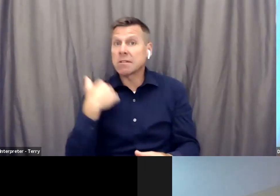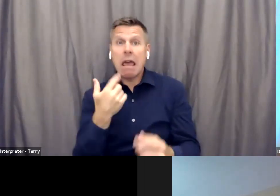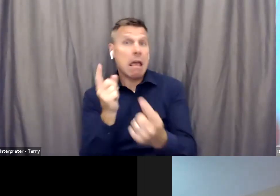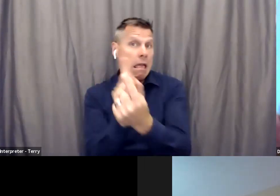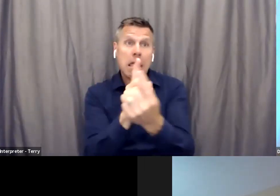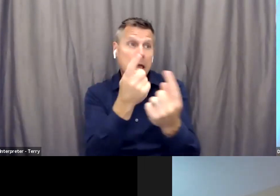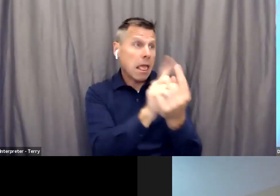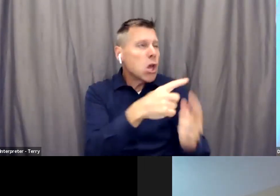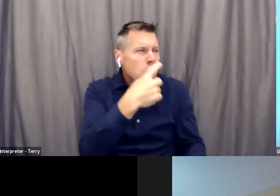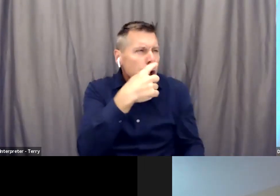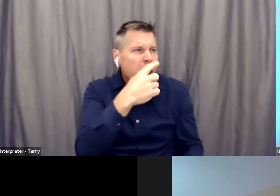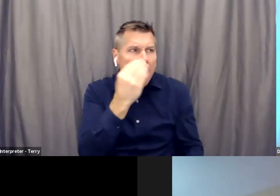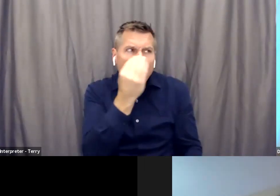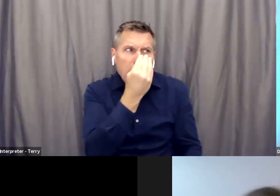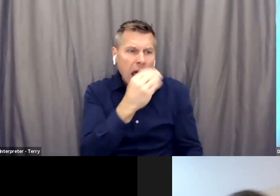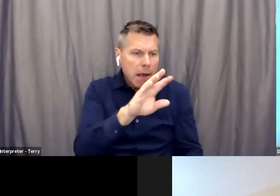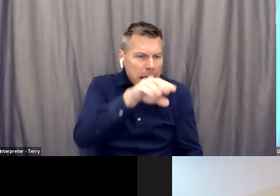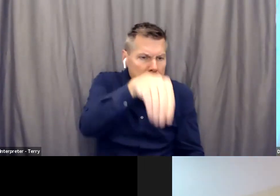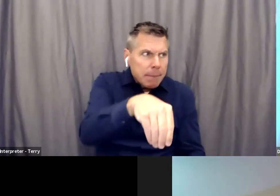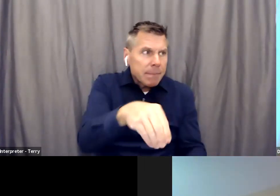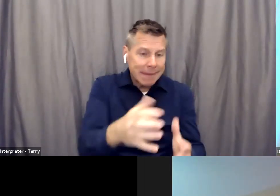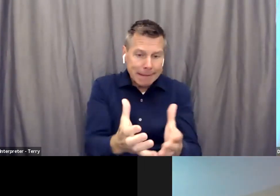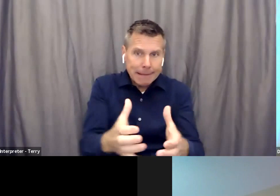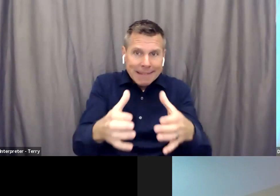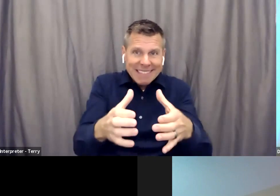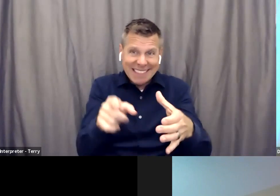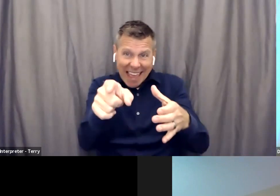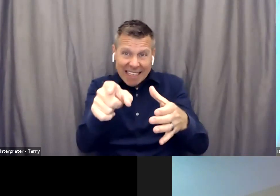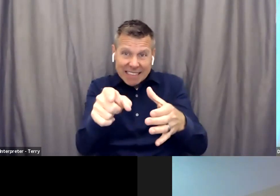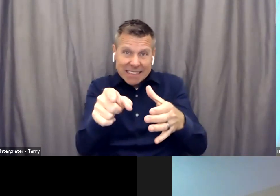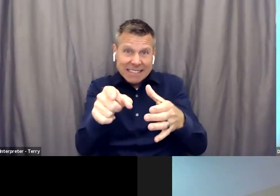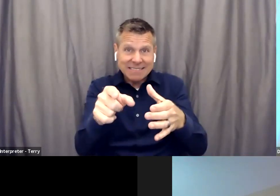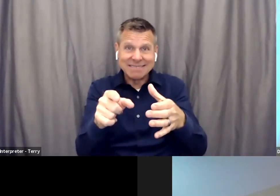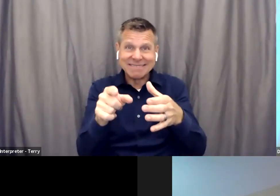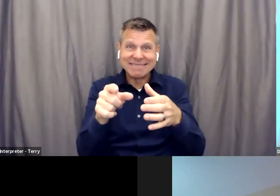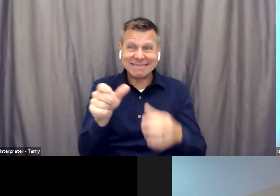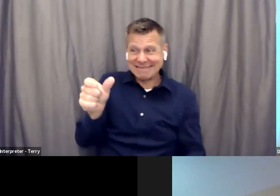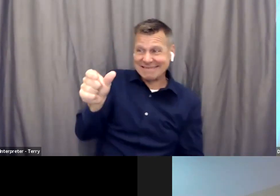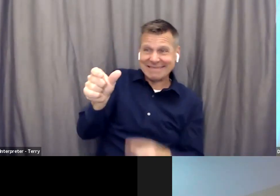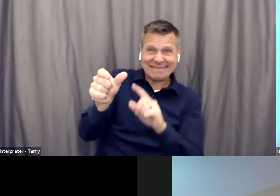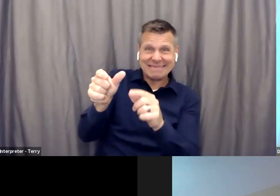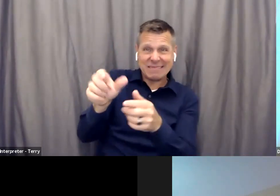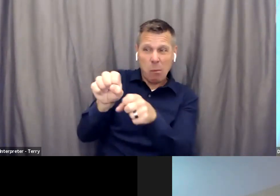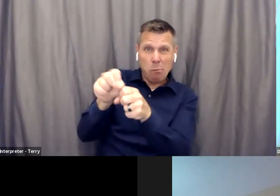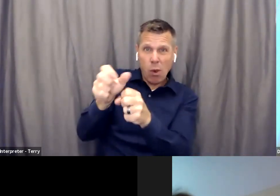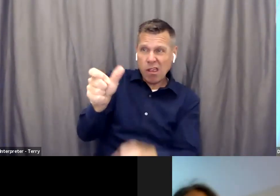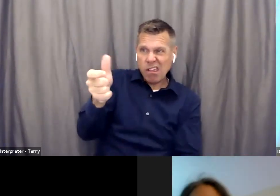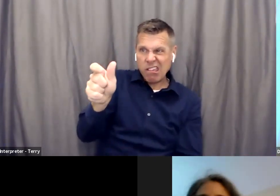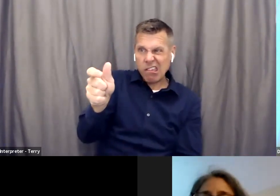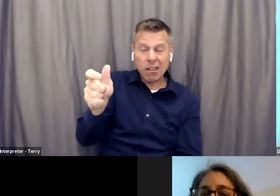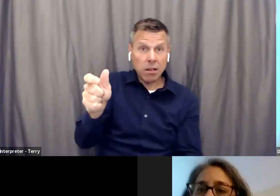plant me a flower in this pot? If I came to you and I said, can you plant me a flower in this